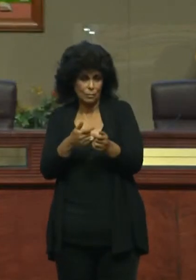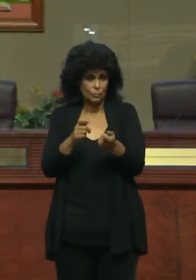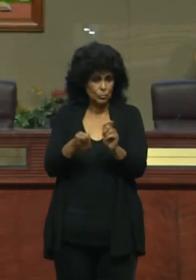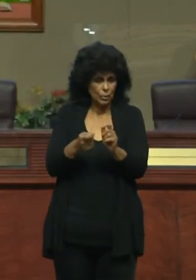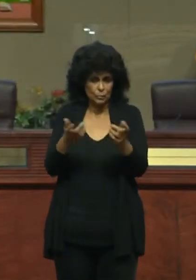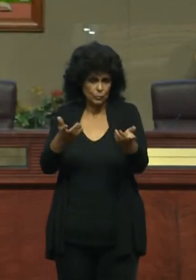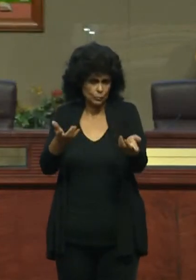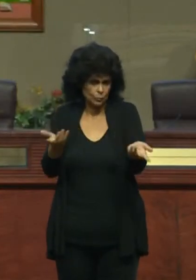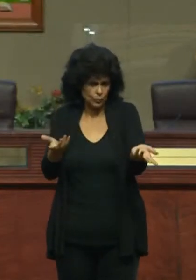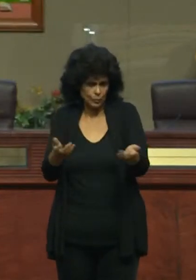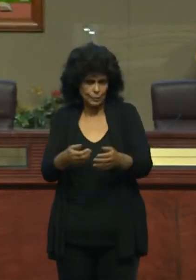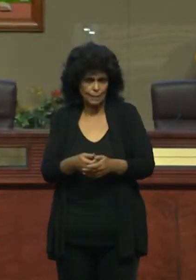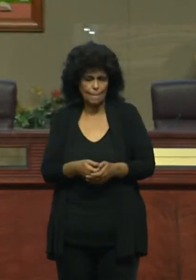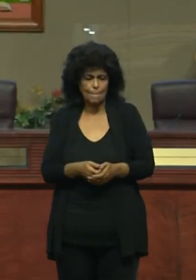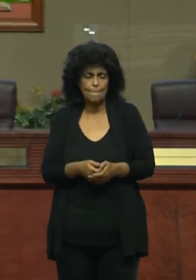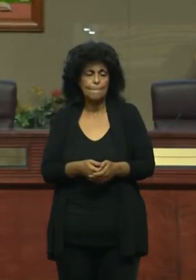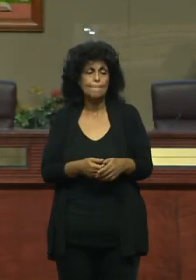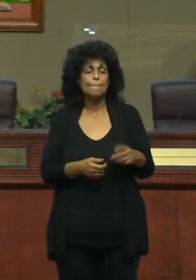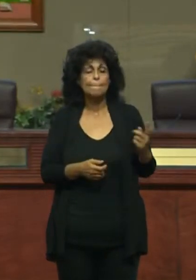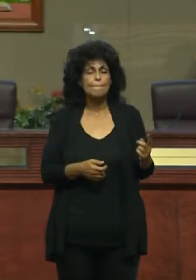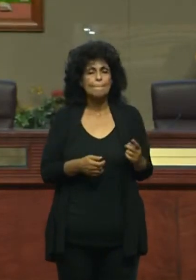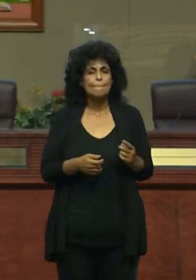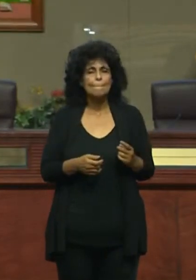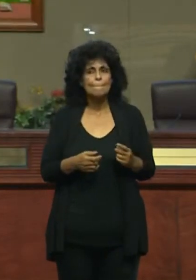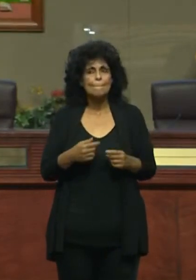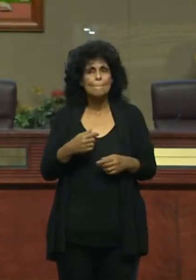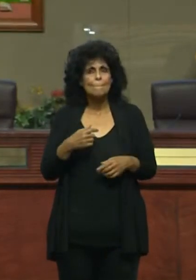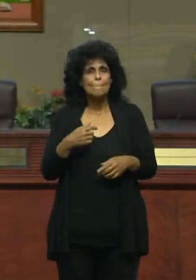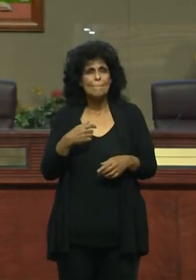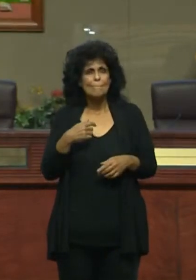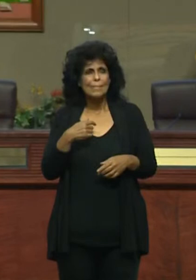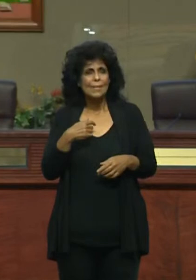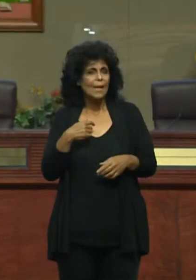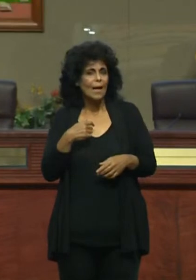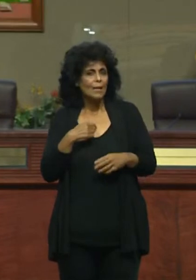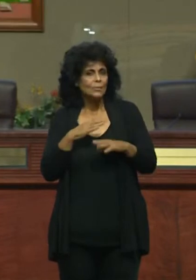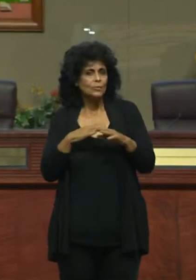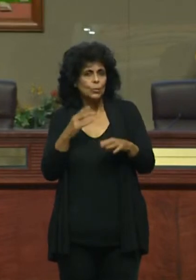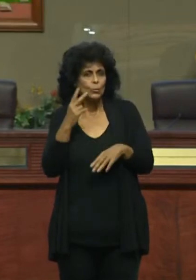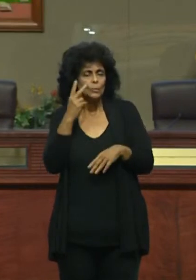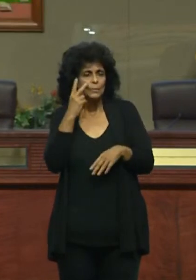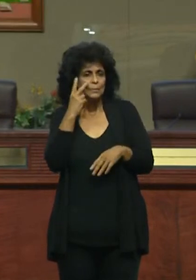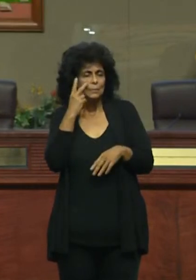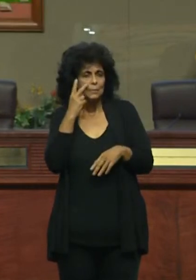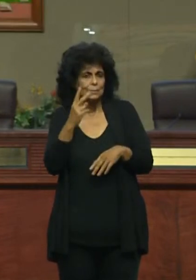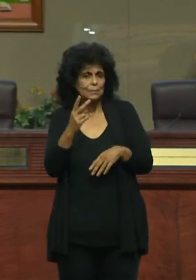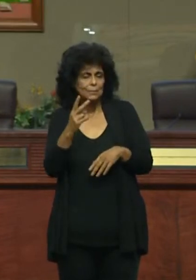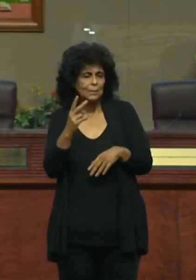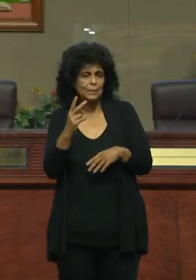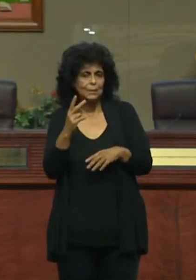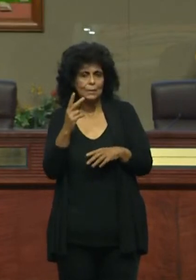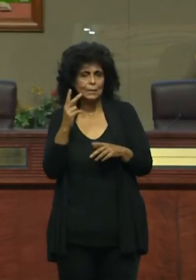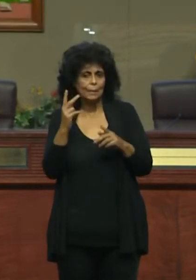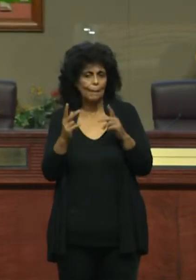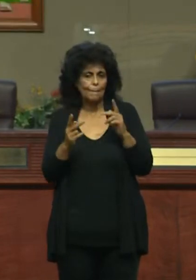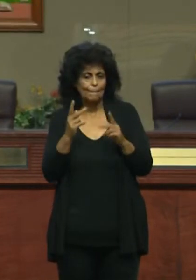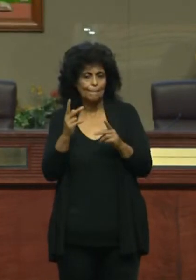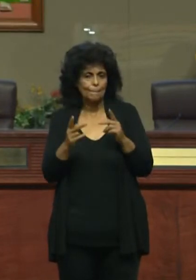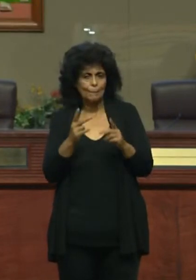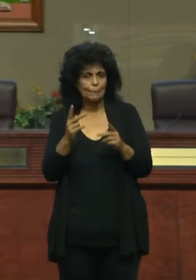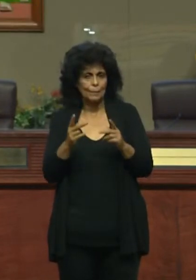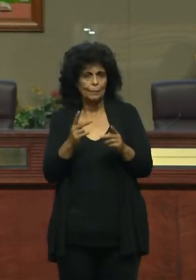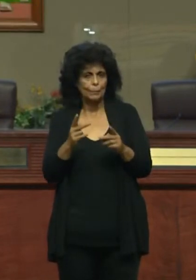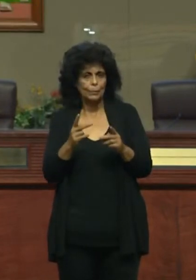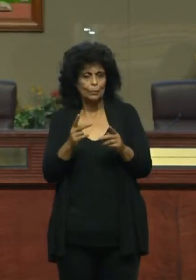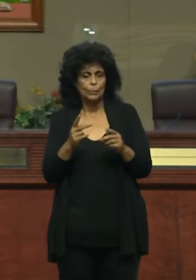see is widespread non-adherence to the guidelines that we established here within